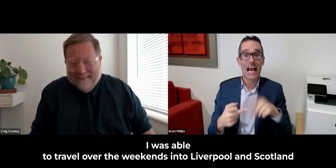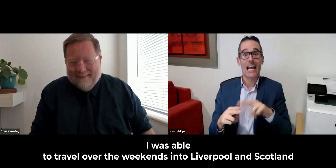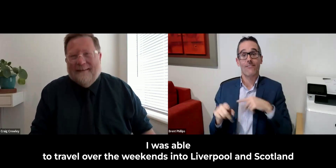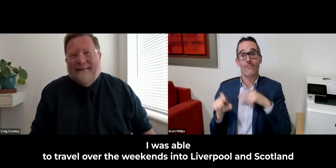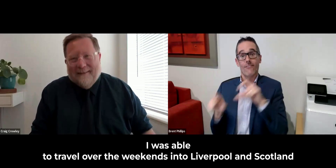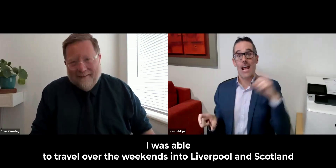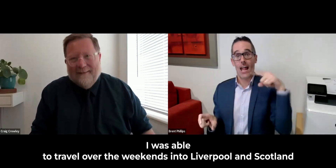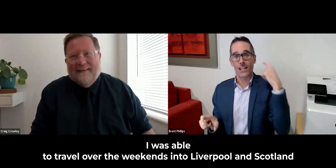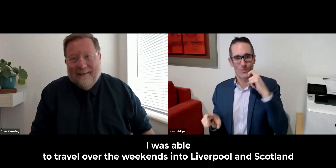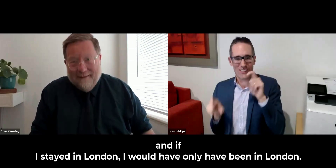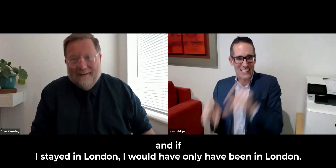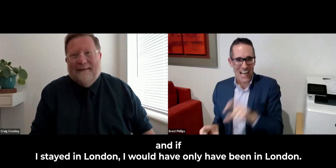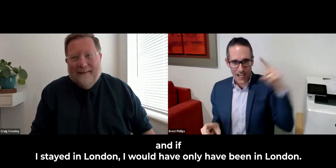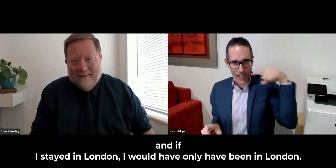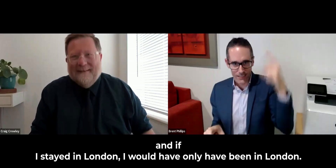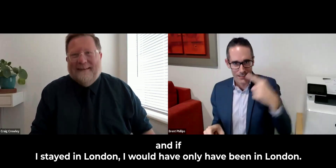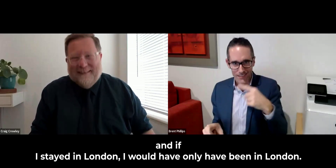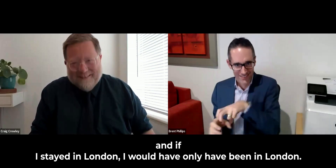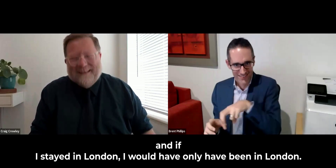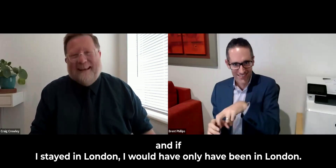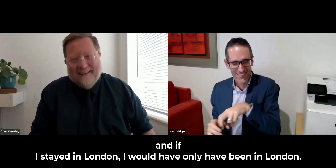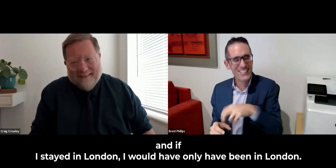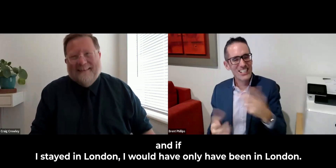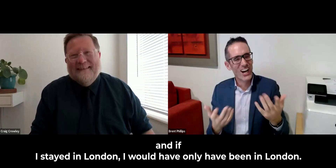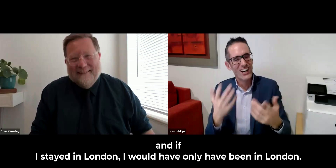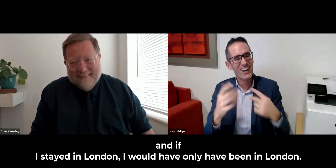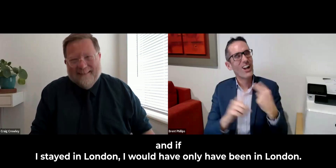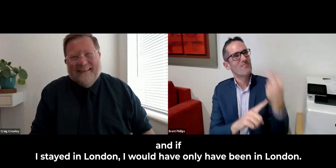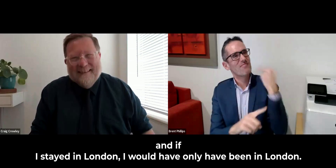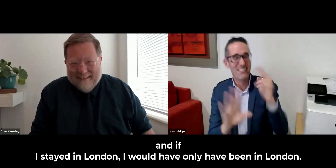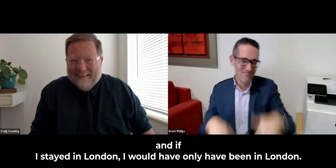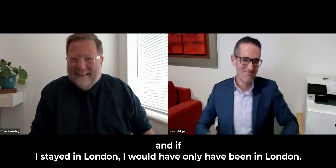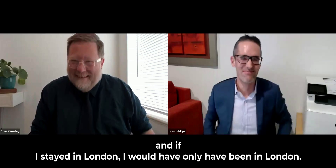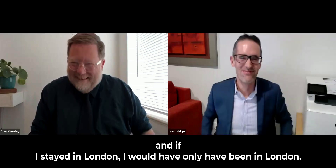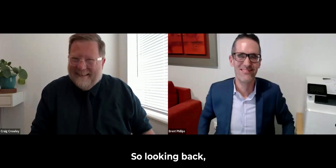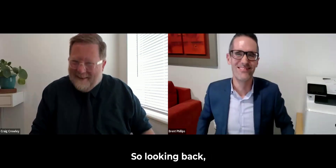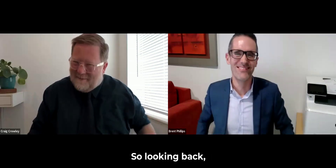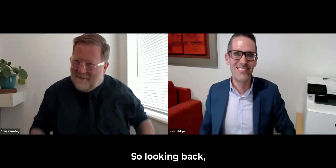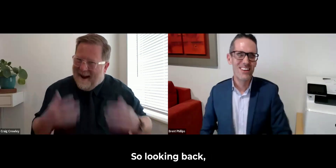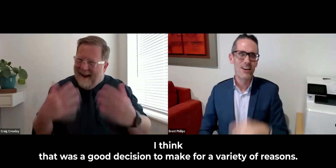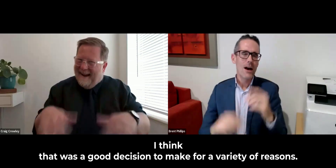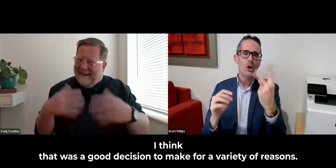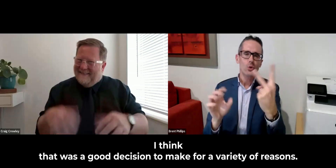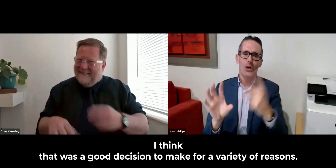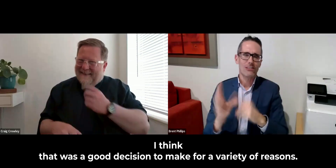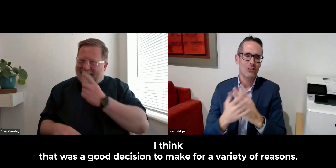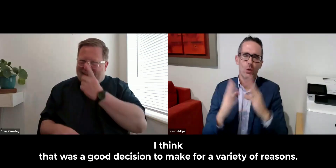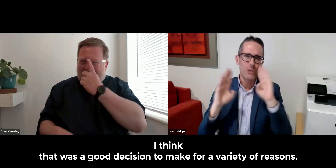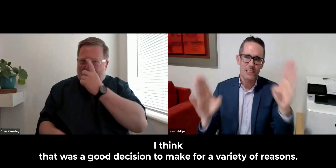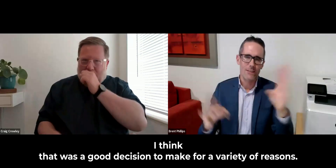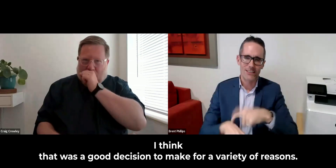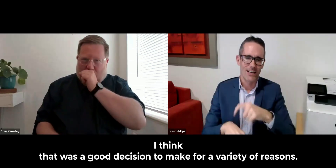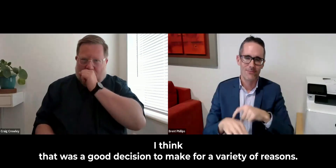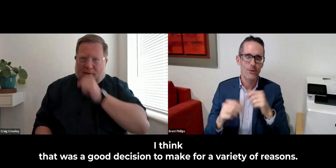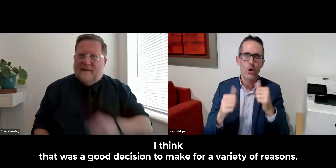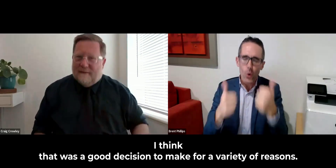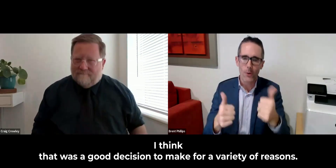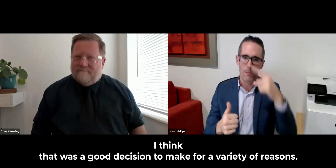and Scotland. And if I stayed in London, I would have only have been in London. So looking back, I think that was a good decision to make for a variety of reasons.